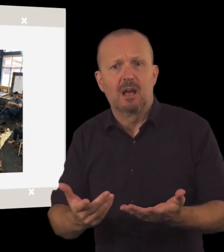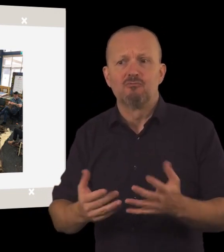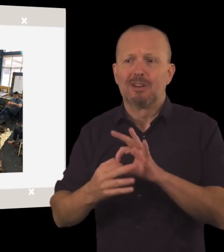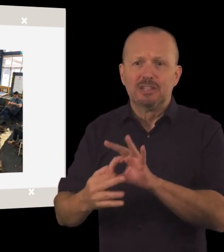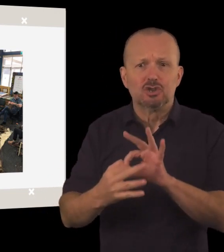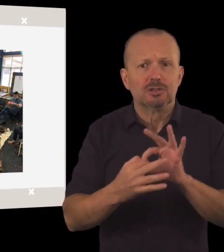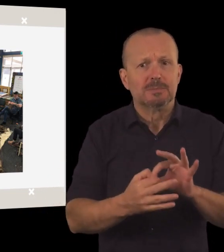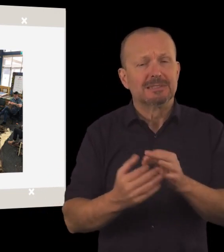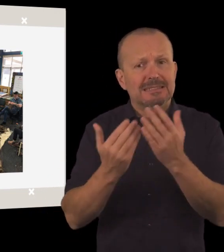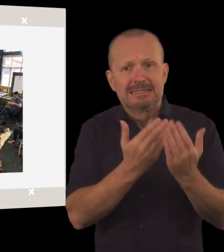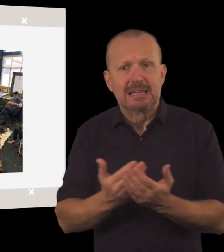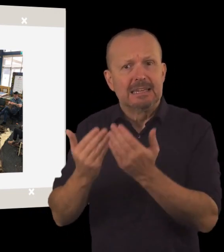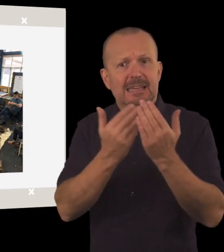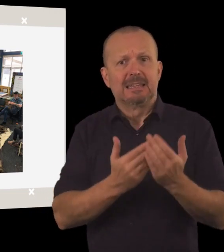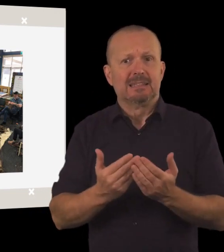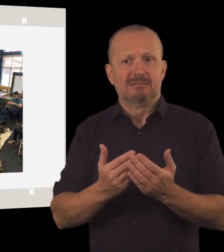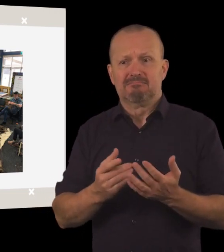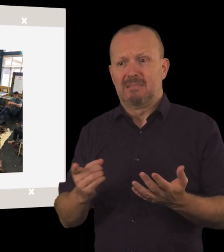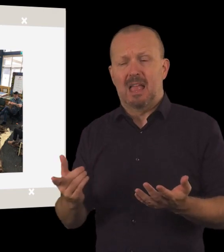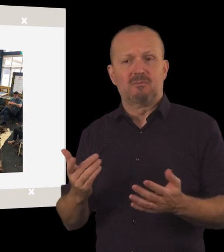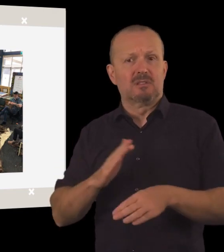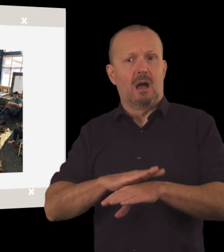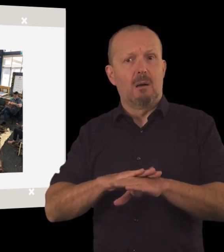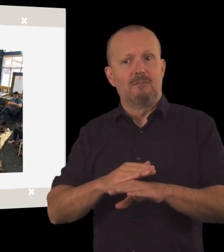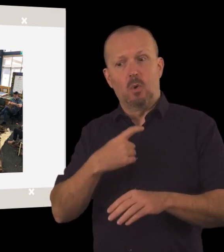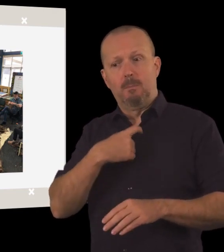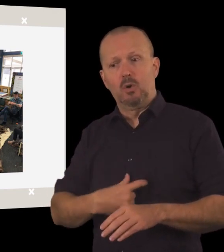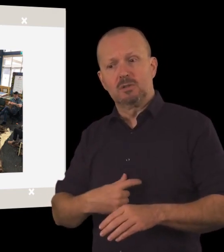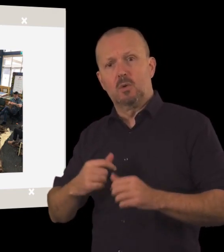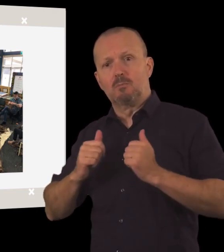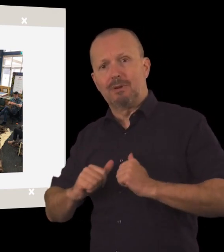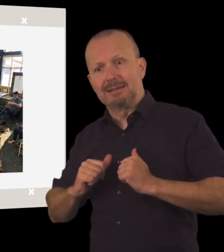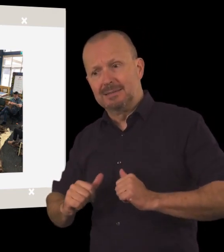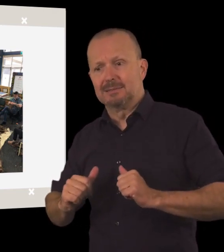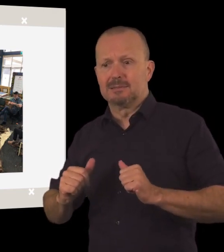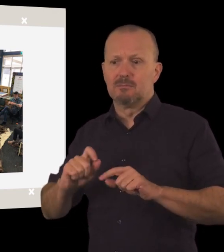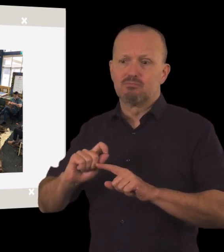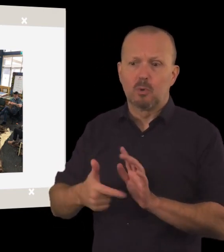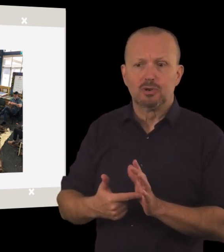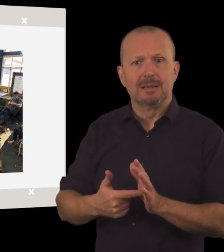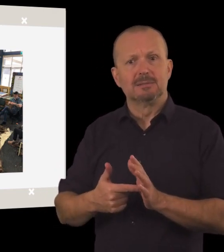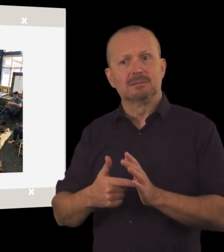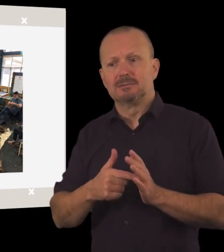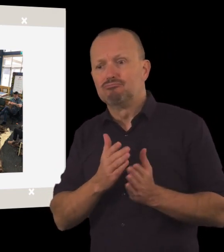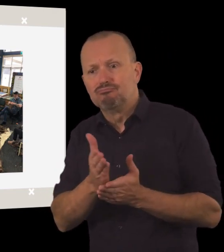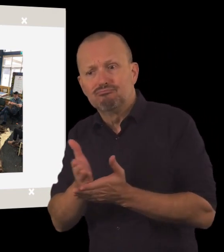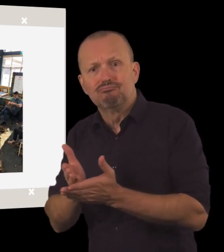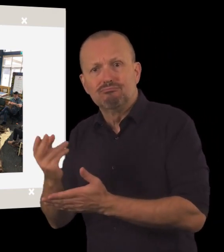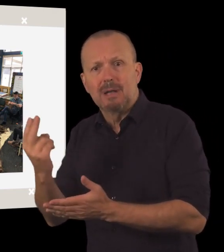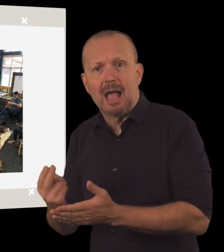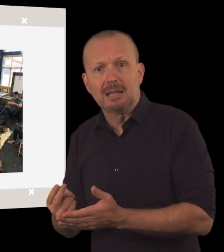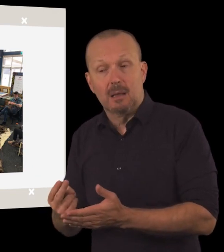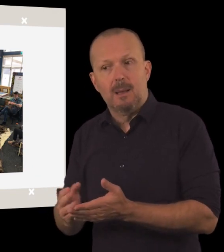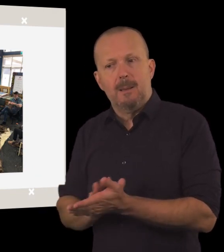professional development quite challenging, as it's not always easy to find something that's exciting and available, especially in